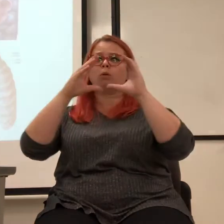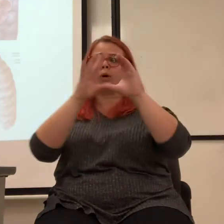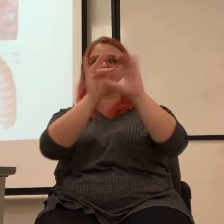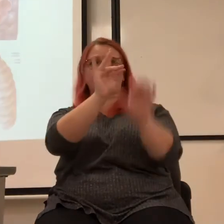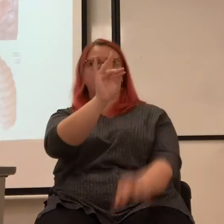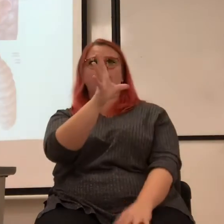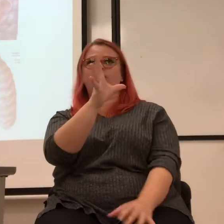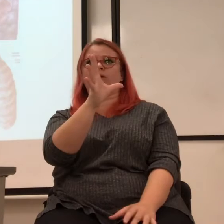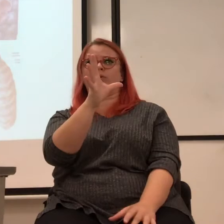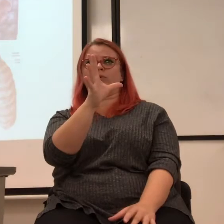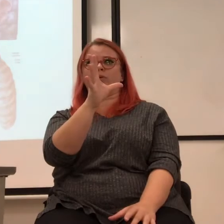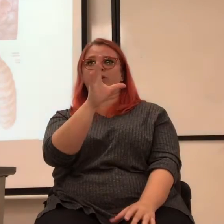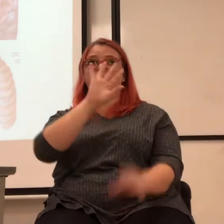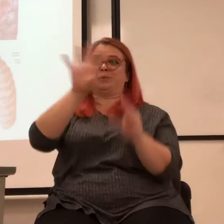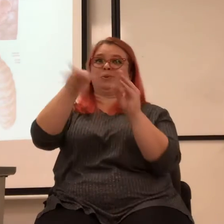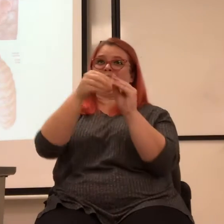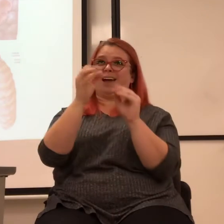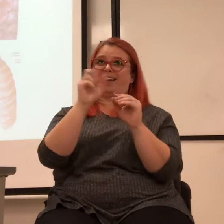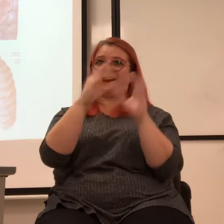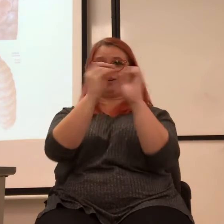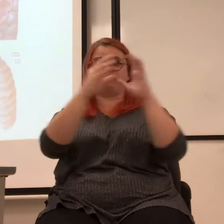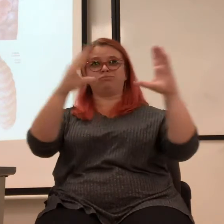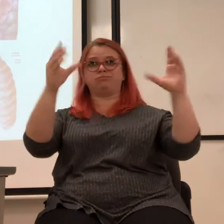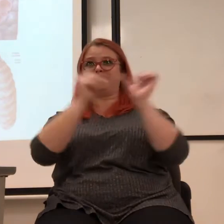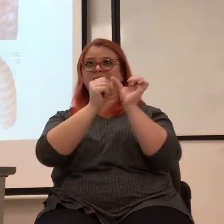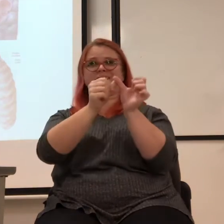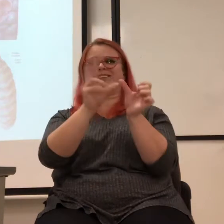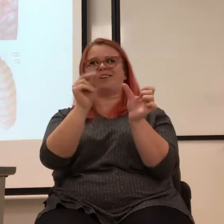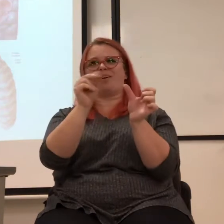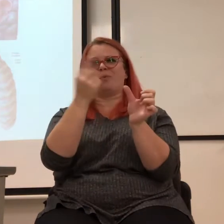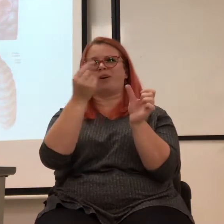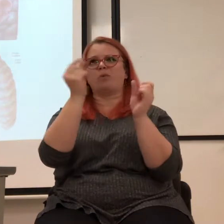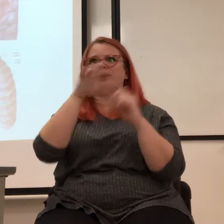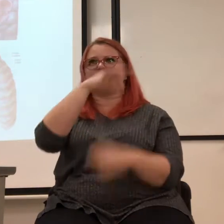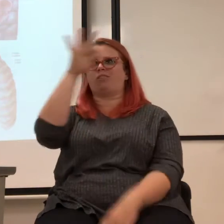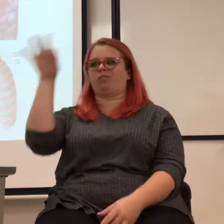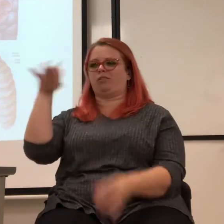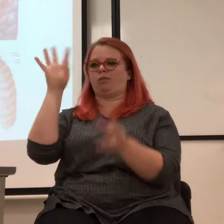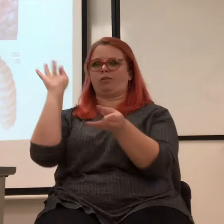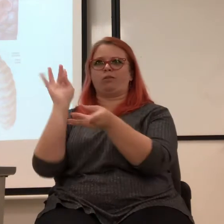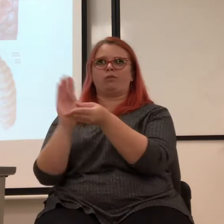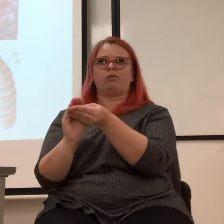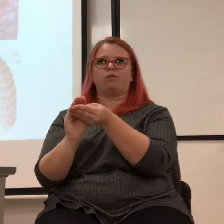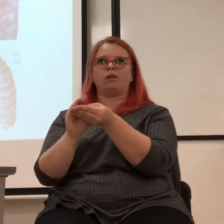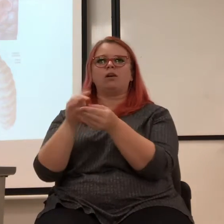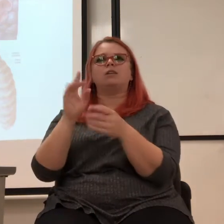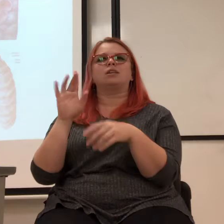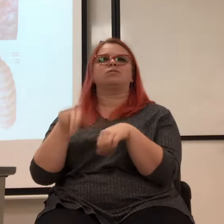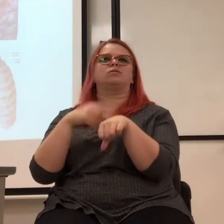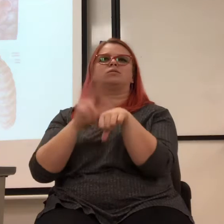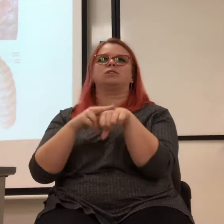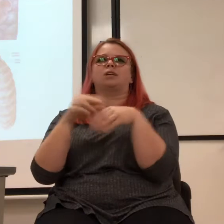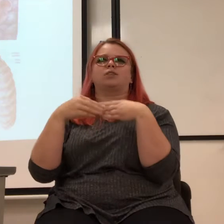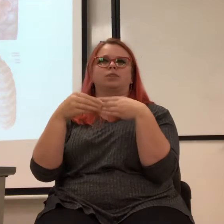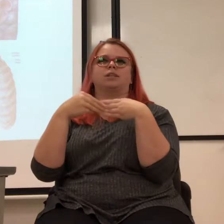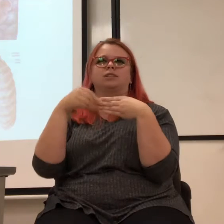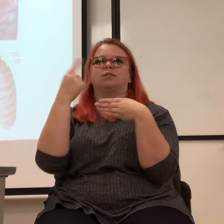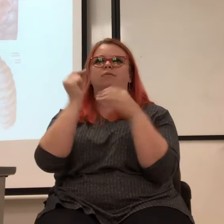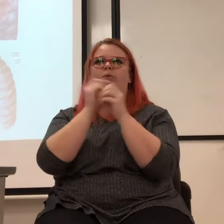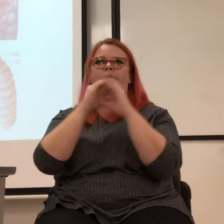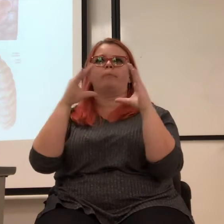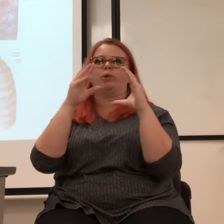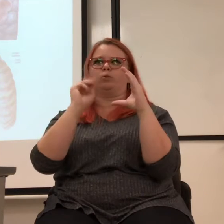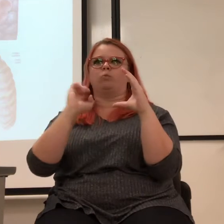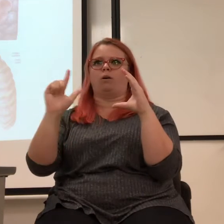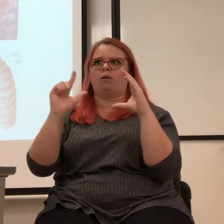more? No, it always deflates, because that's the natural elasticity of the balloon